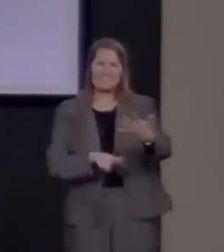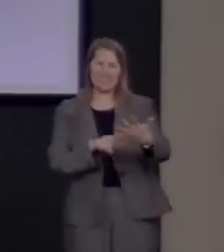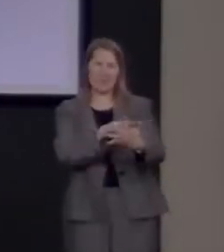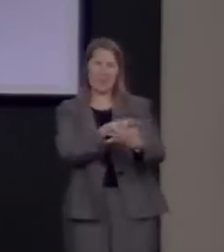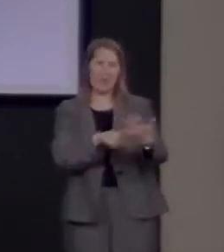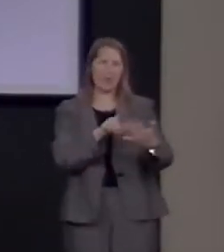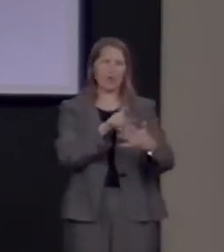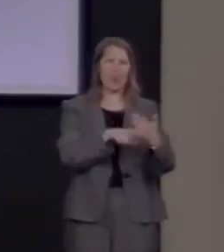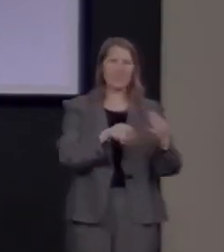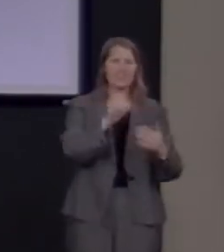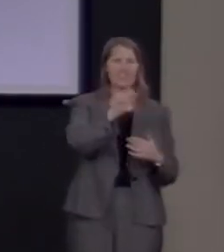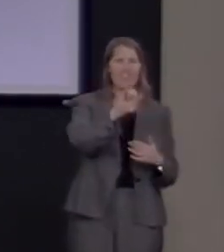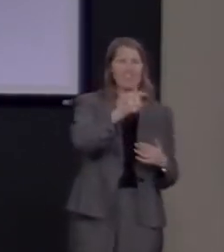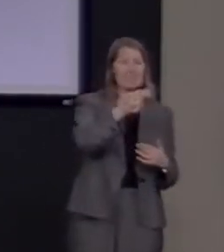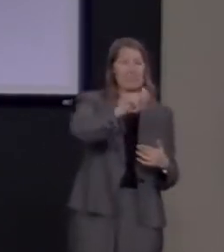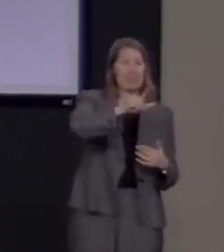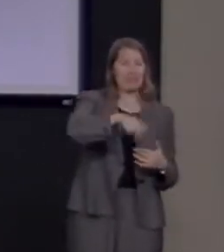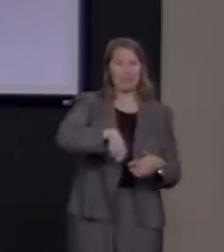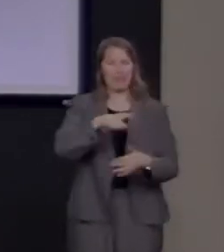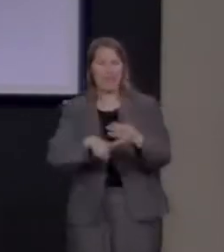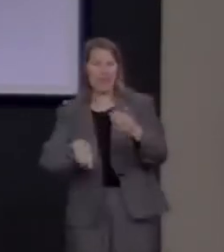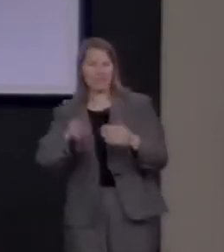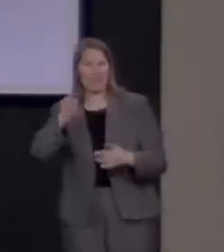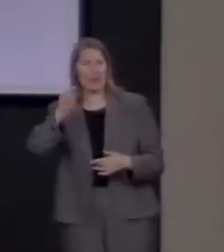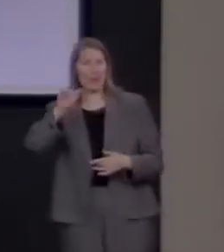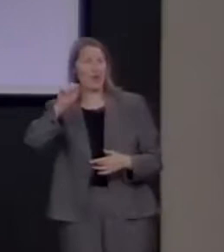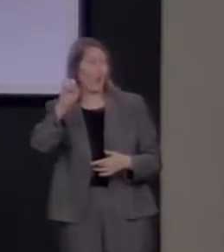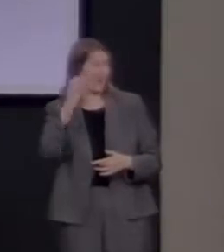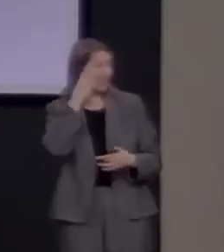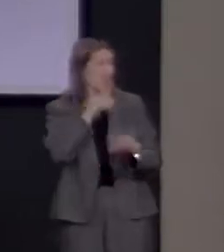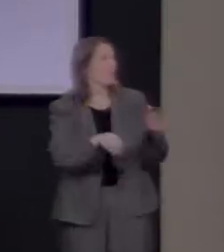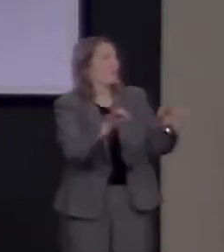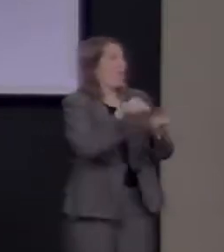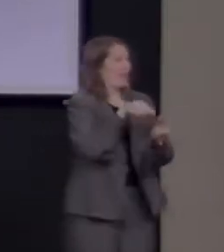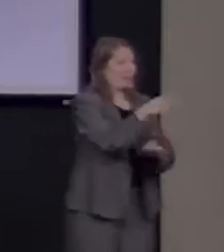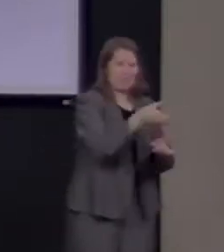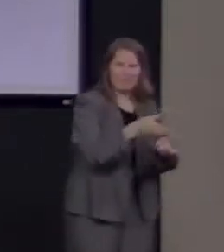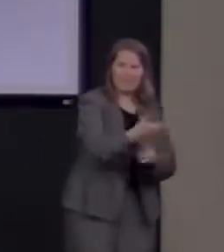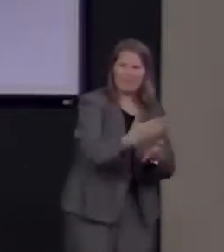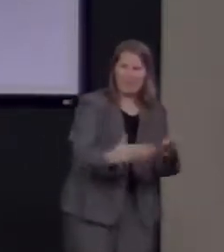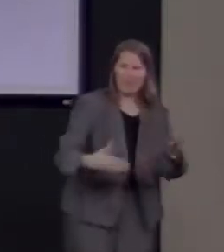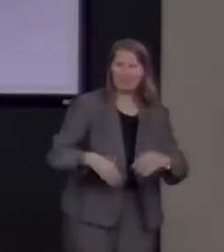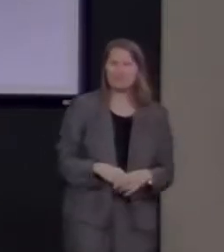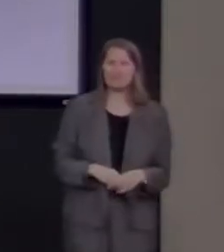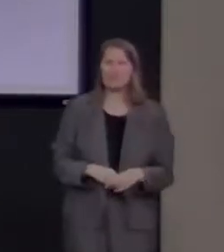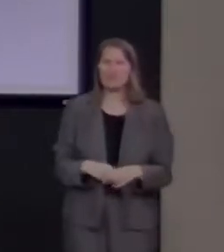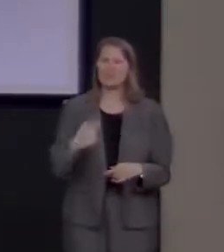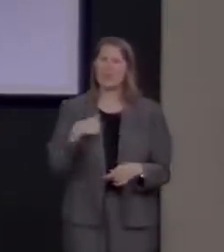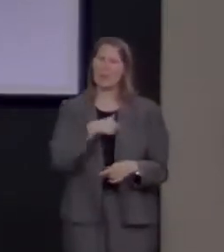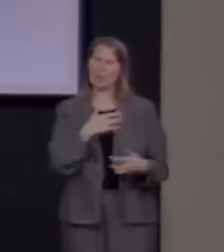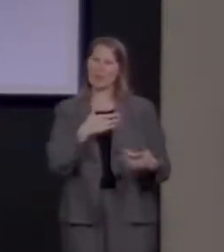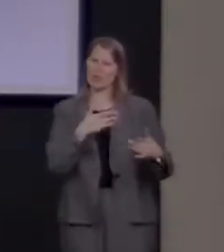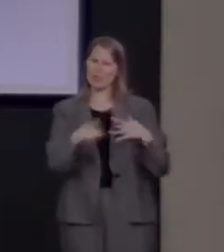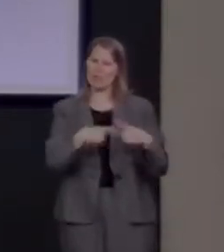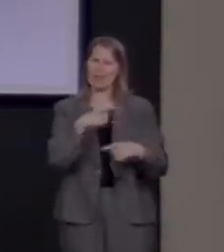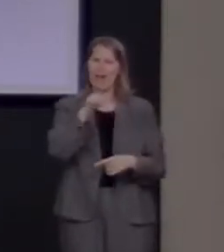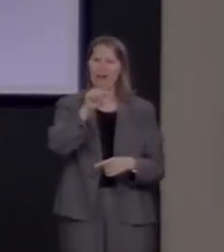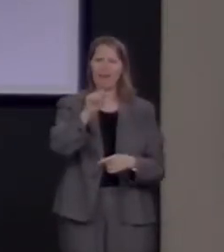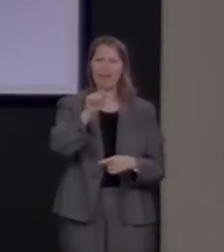is the noise? What can we generalize across studies? And we became worried about these laterality differences